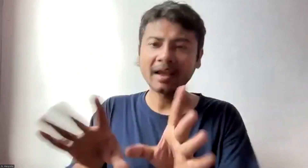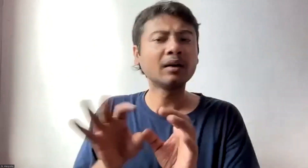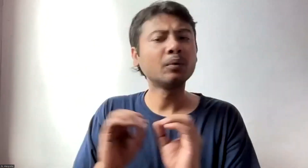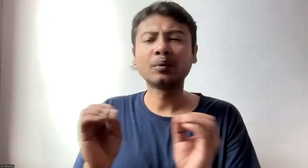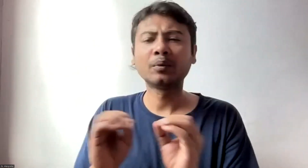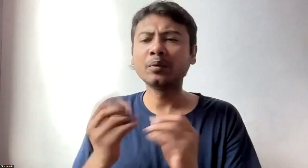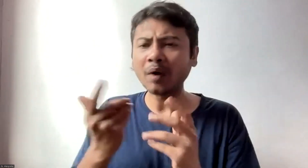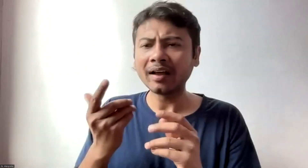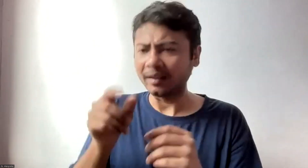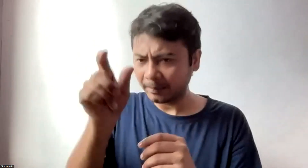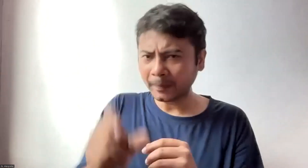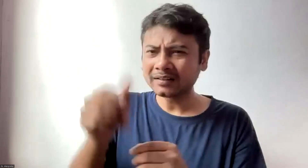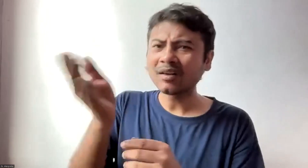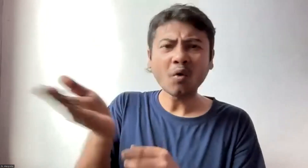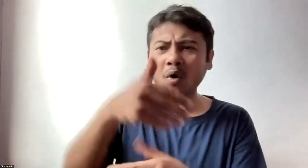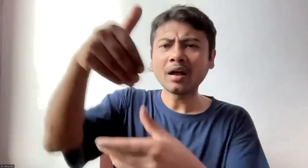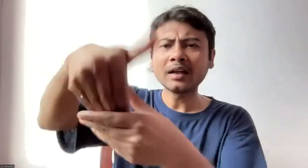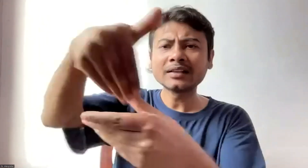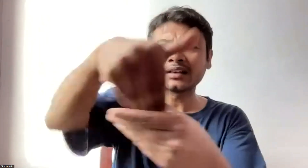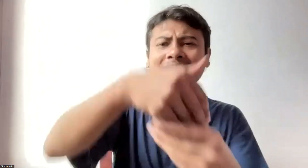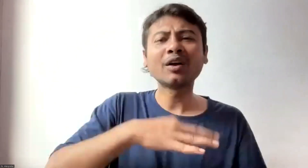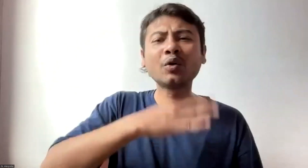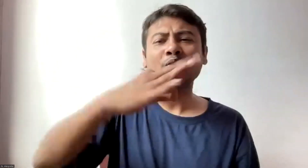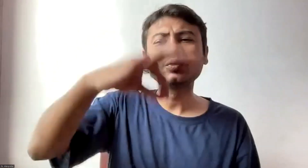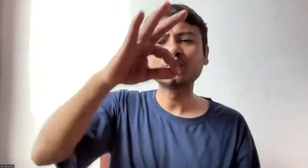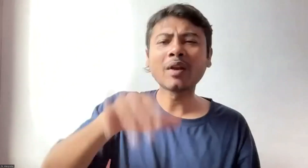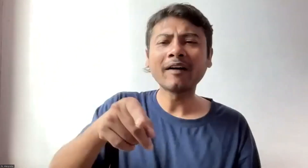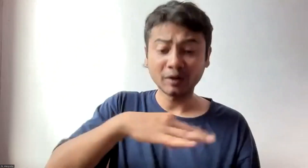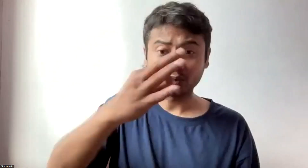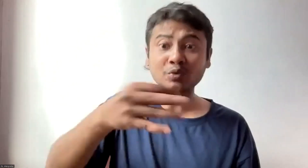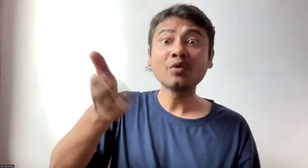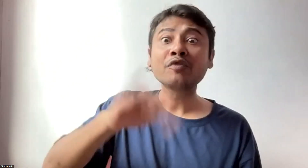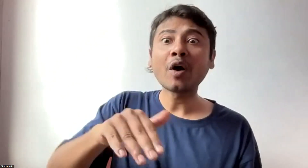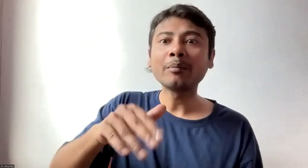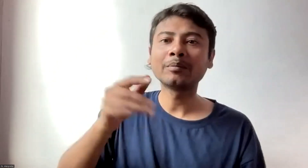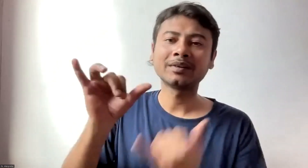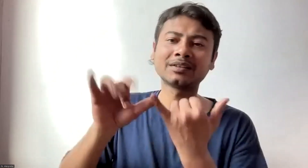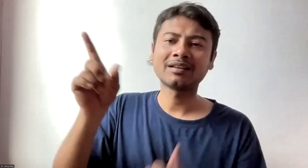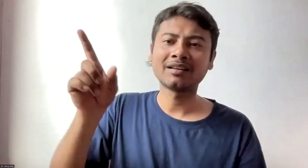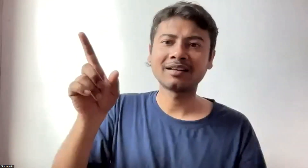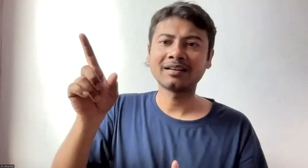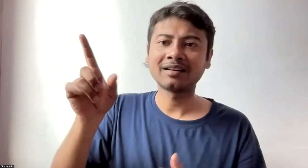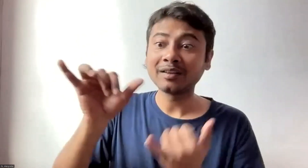that everybody's father is Krishna. So how can I hate him?